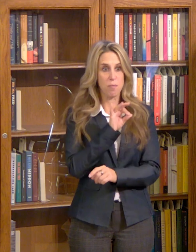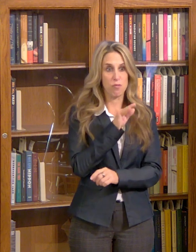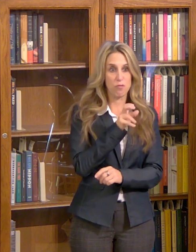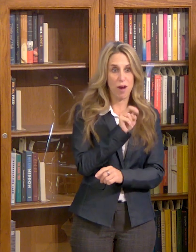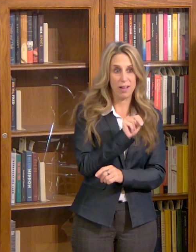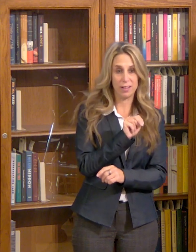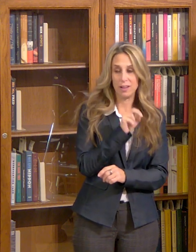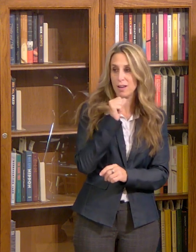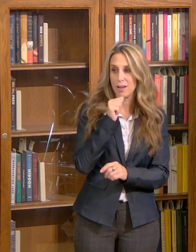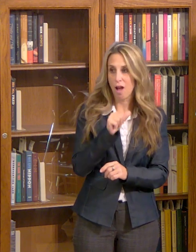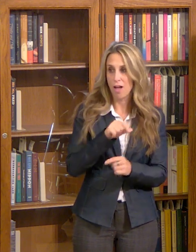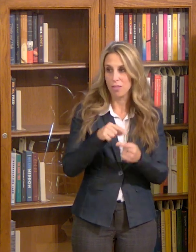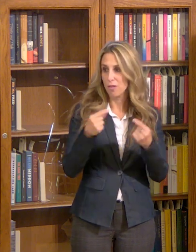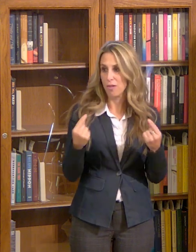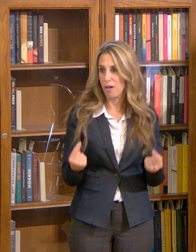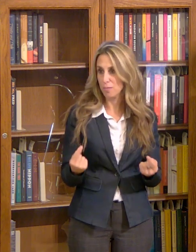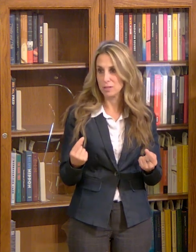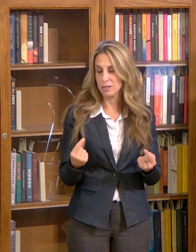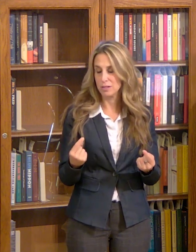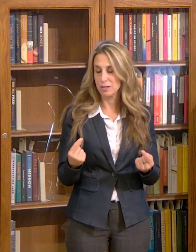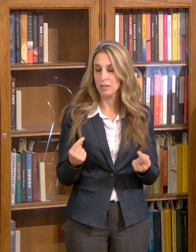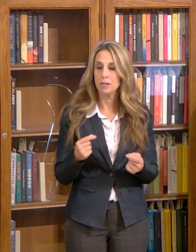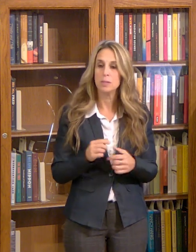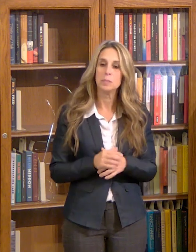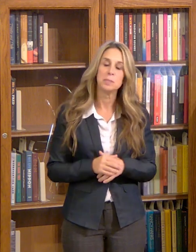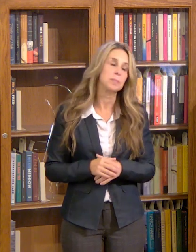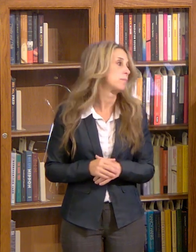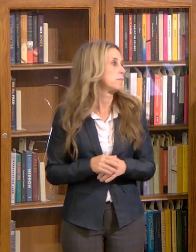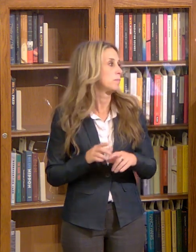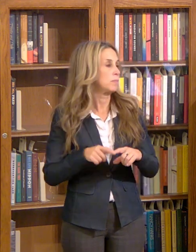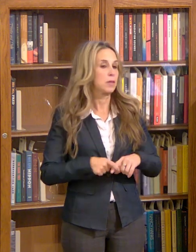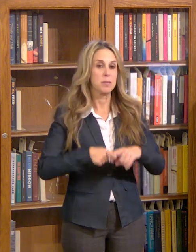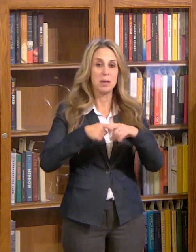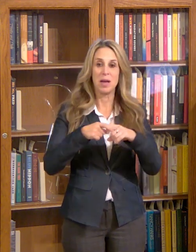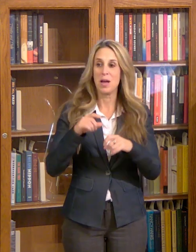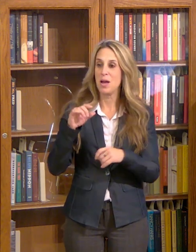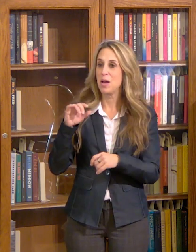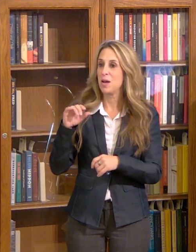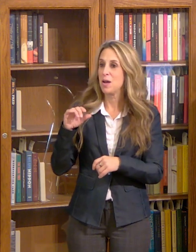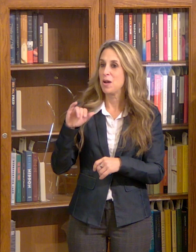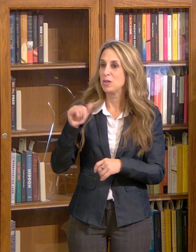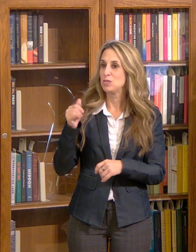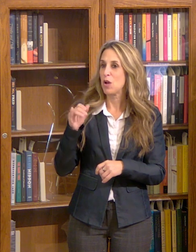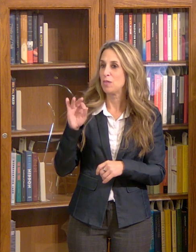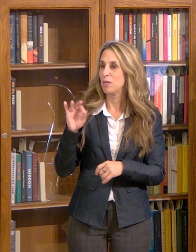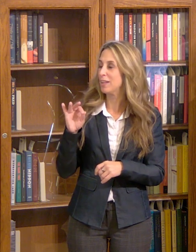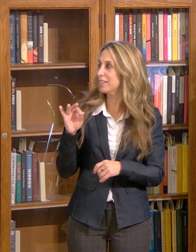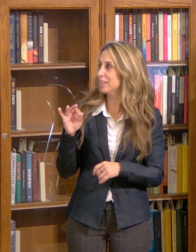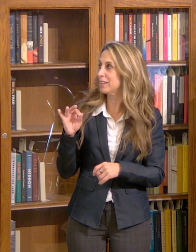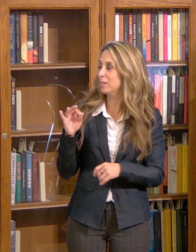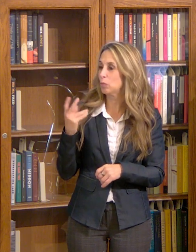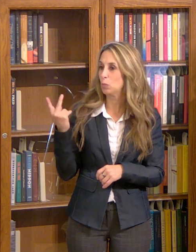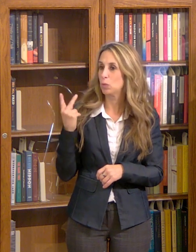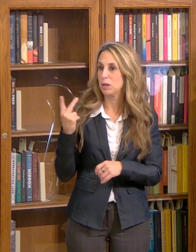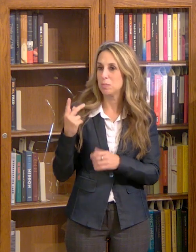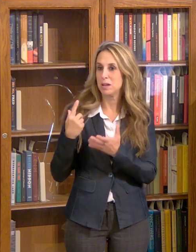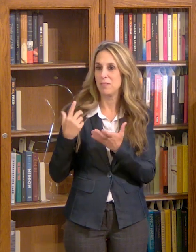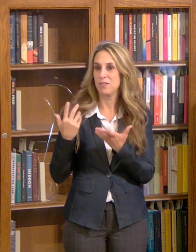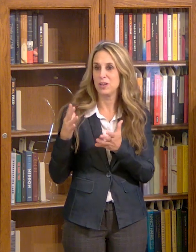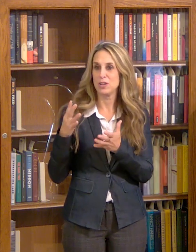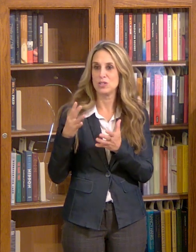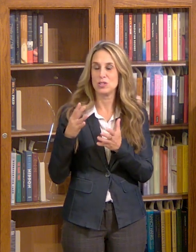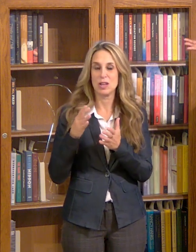them um and I'll pause for a second to say that uh John Franklin and I had been asked to uh do a